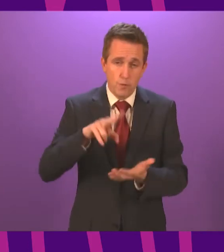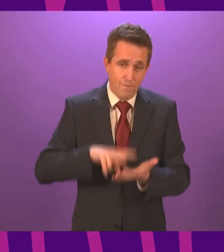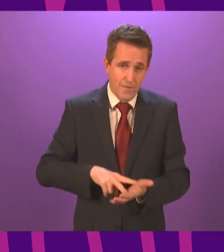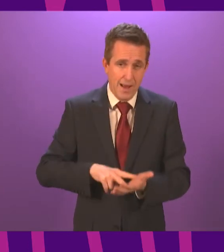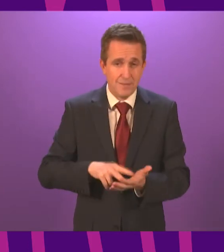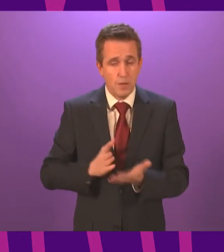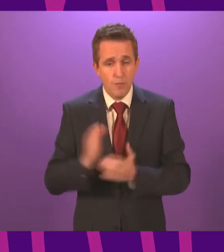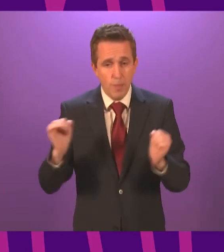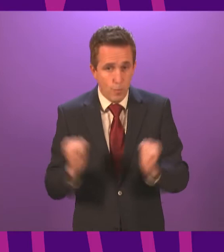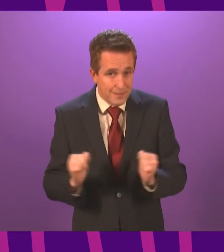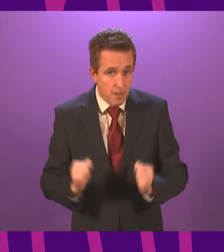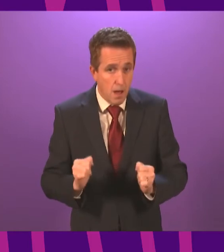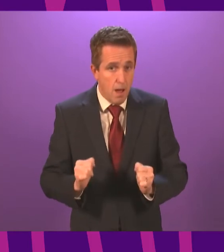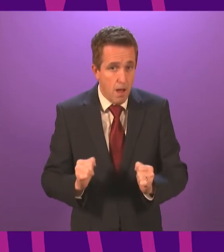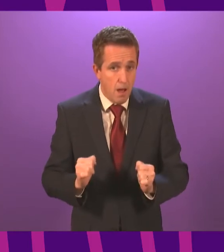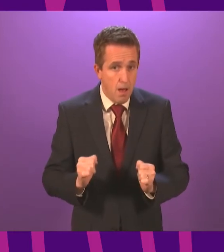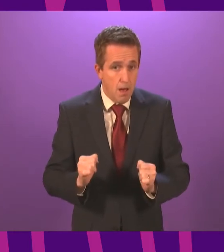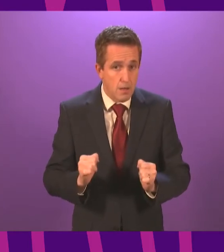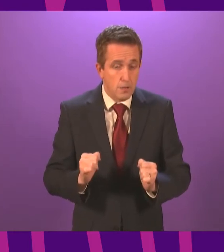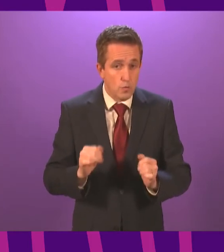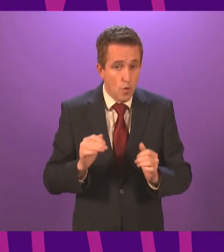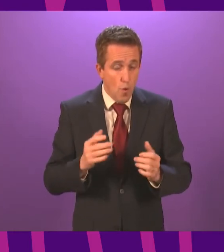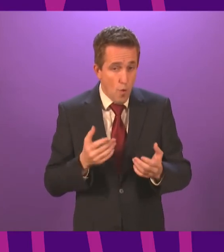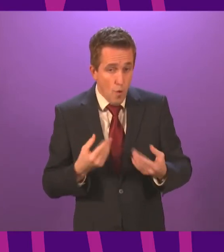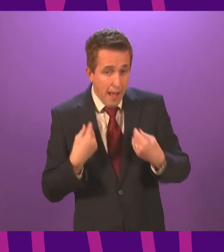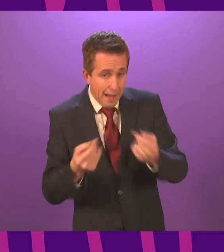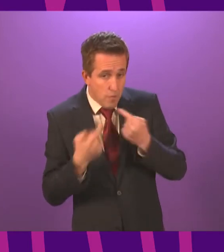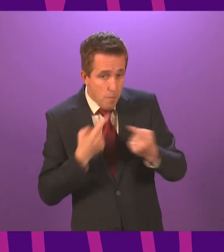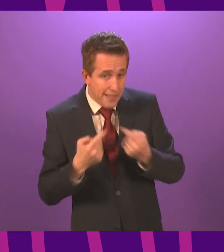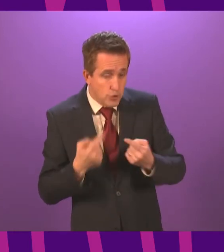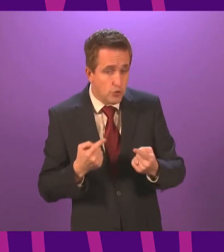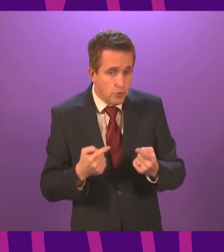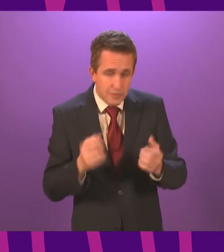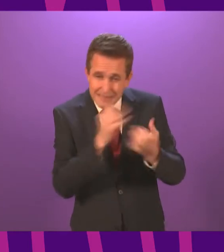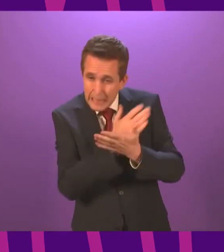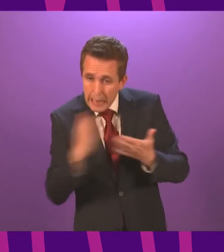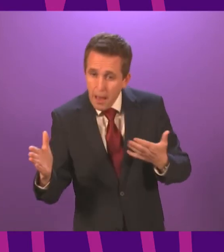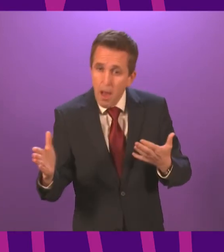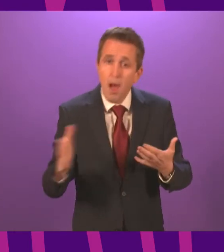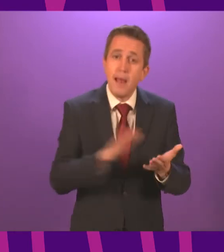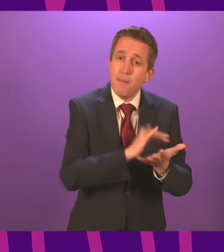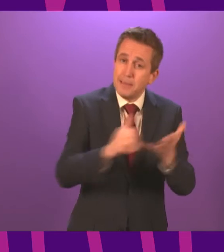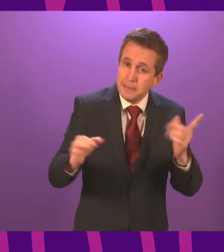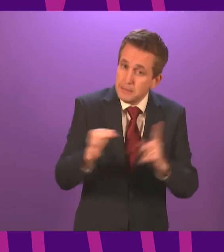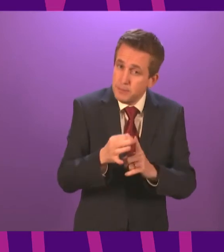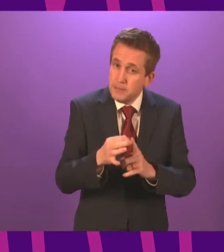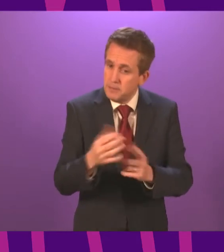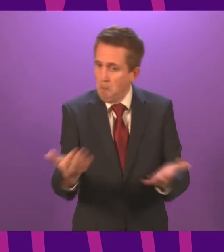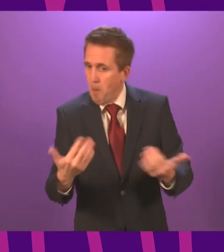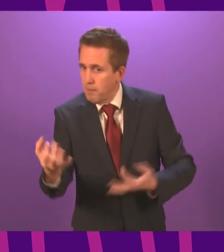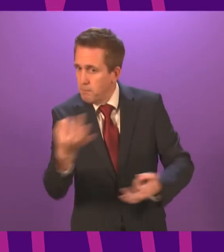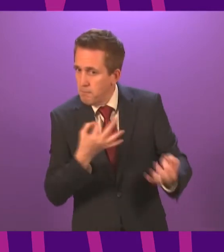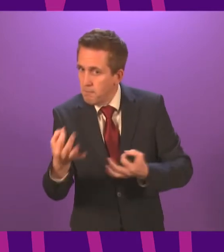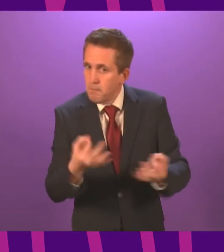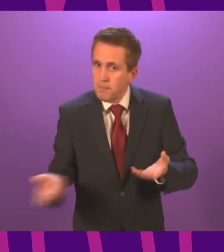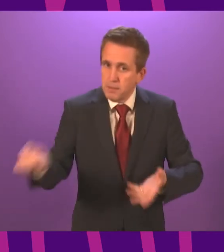year. So I hope, Presiding Officer, that set out some of the rationale. Look forward to the contributions that members may wish to make, and also